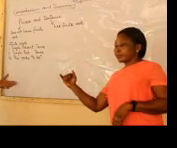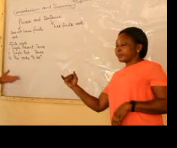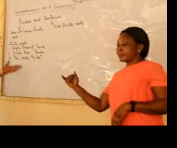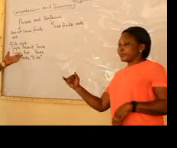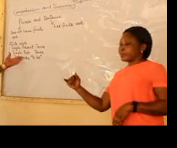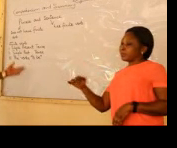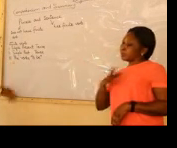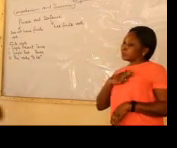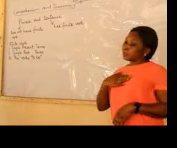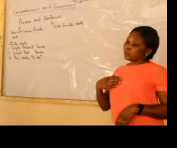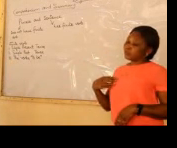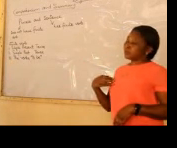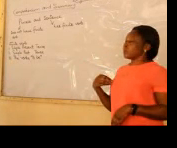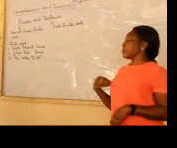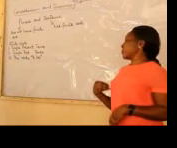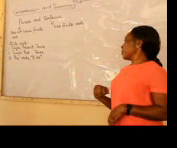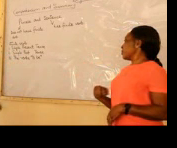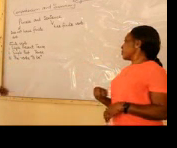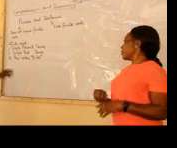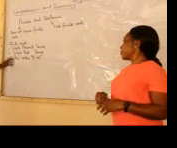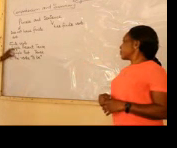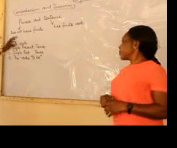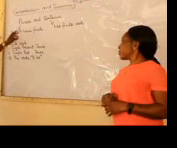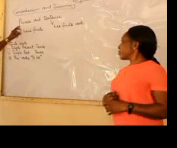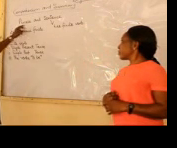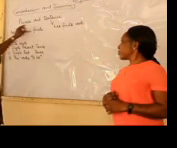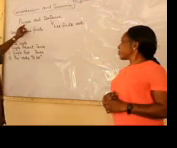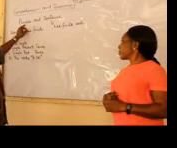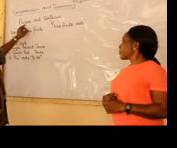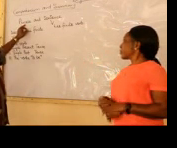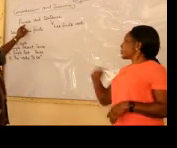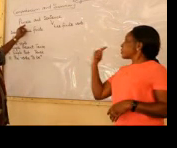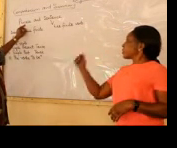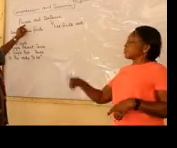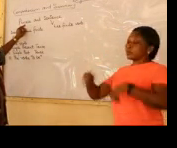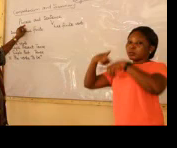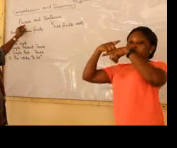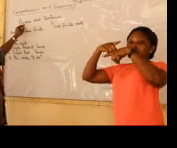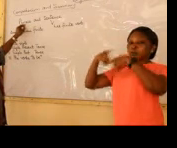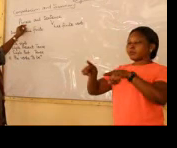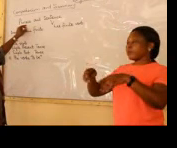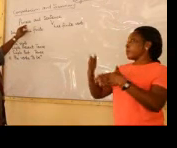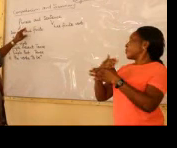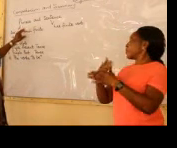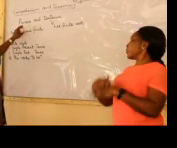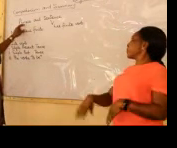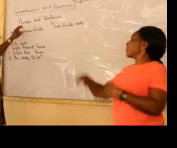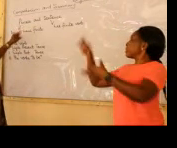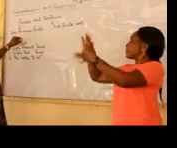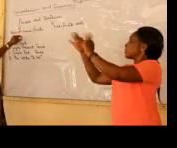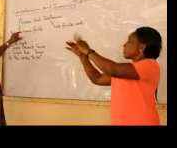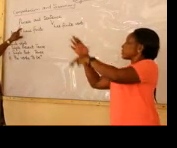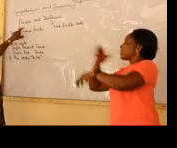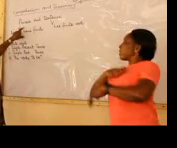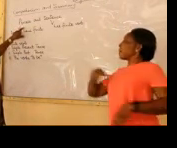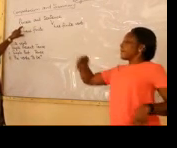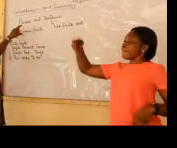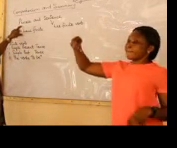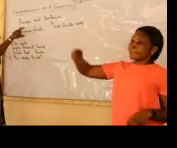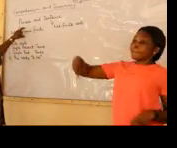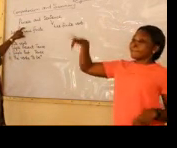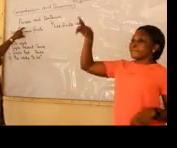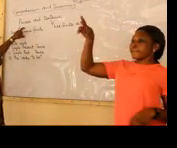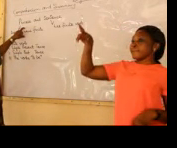and at times ought to. So the difference between a sentence and a phrase, the phrase does not